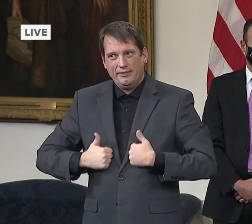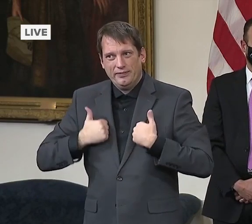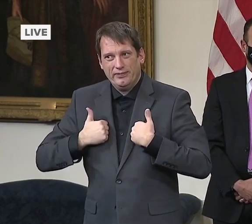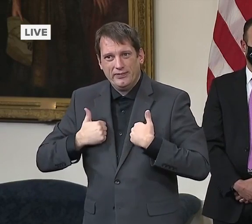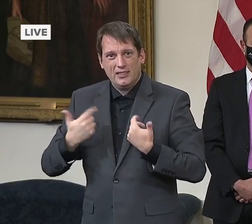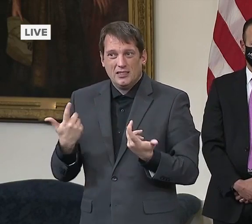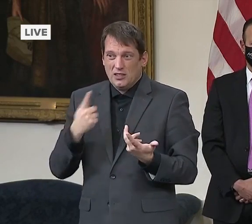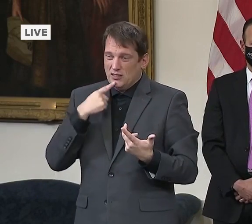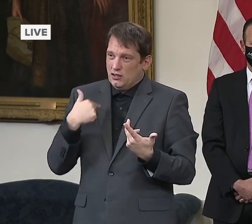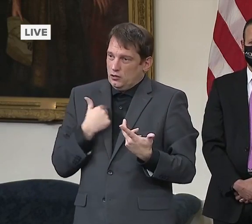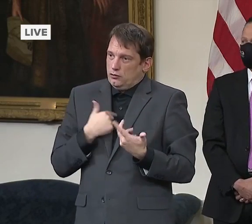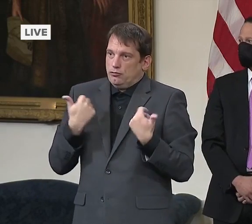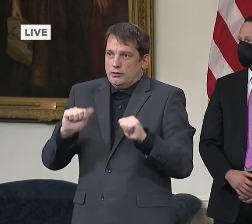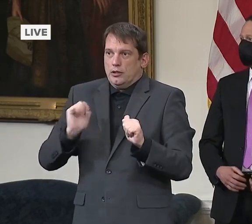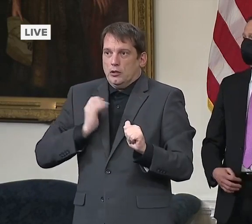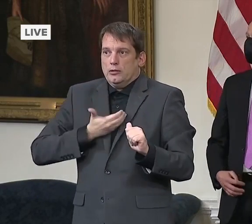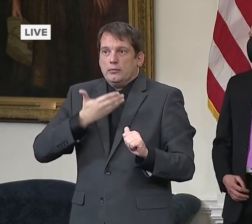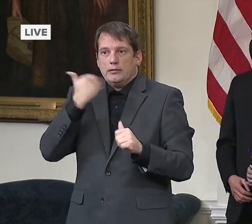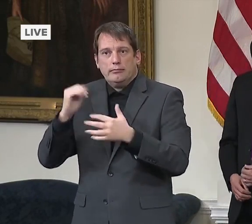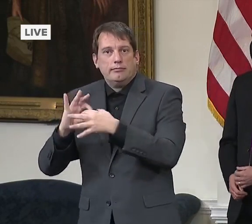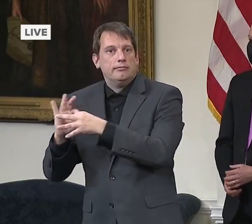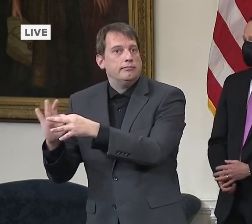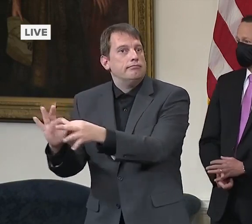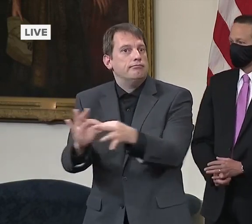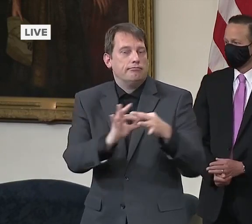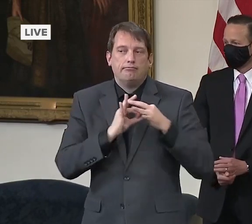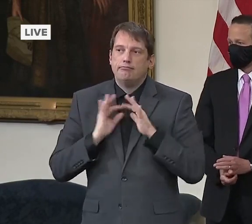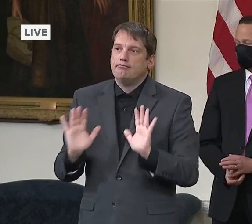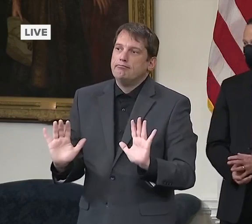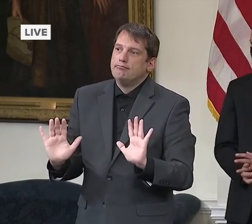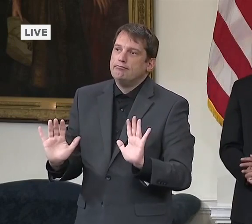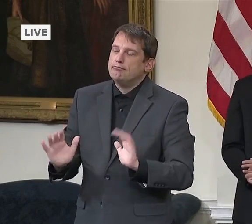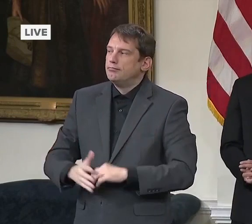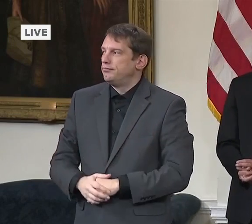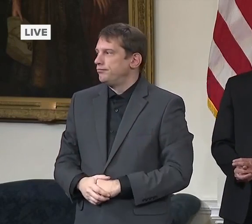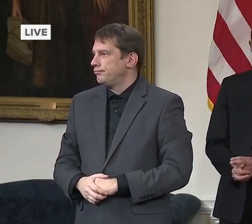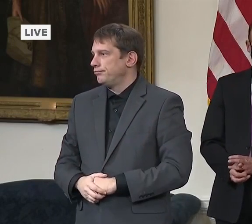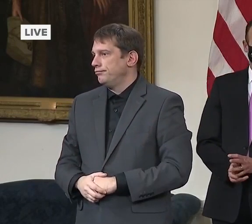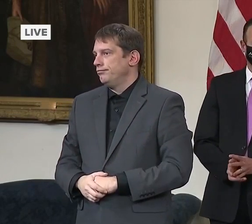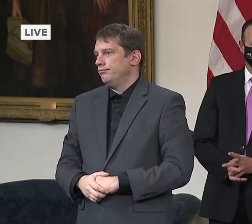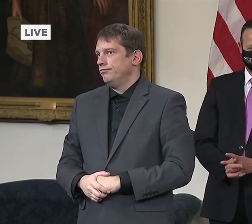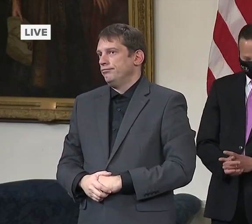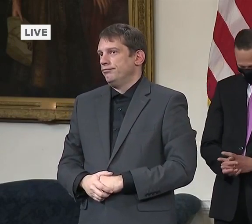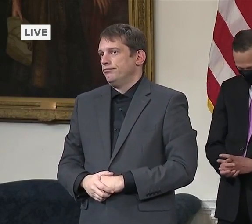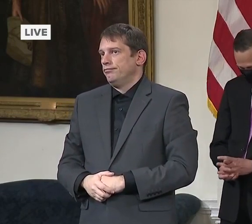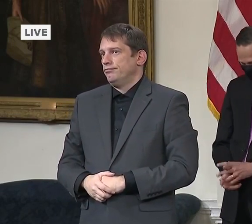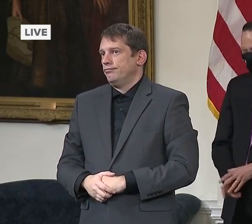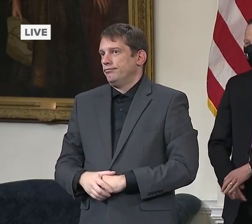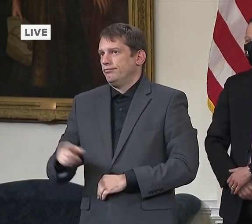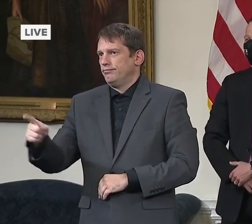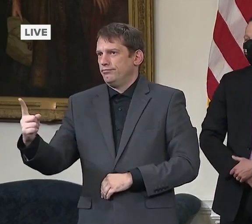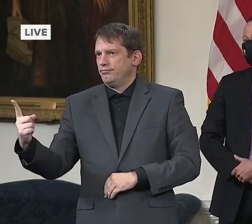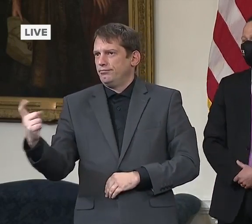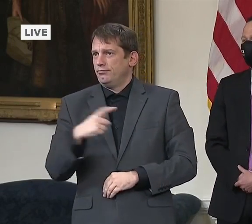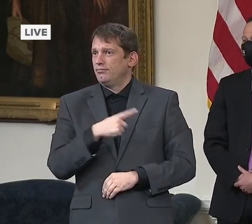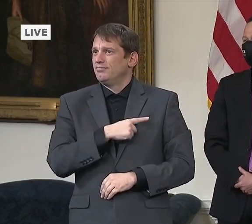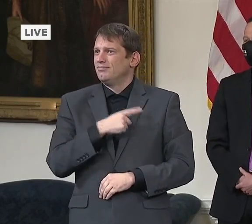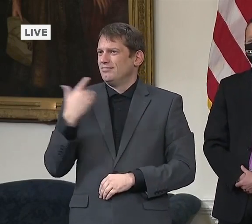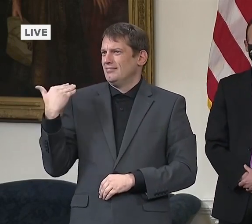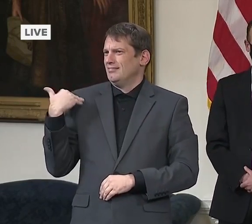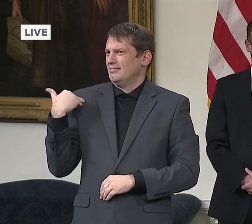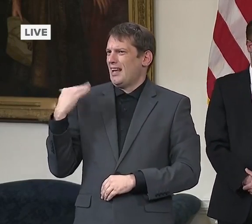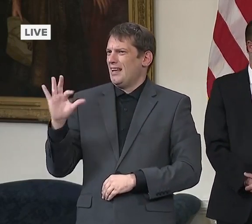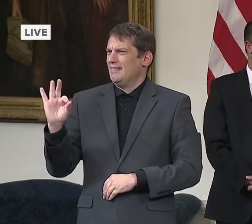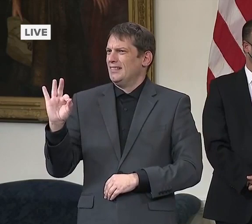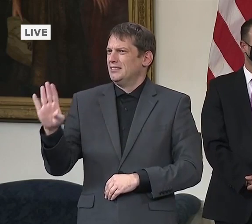get people to cooperate. Governor, your Facebook page was a little feisty today. Yeah. A little chat on social media. Yeah. Who got a hold of